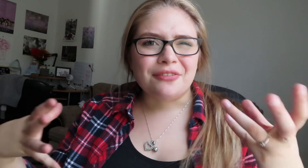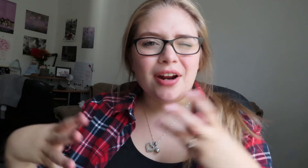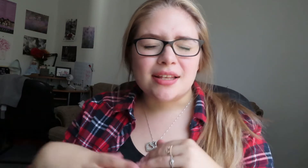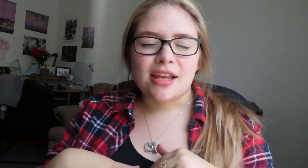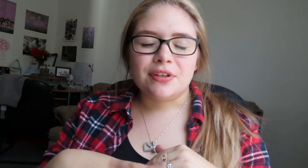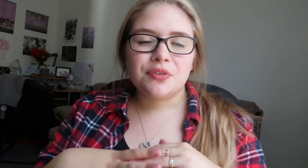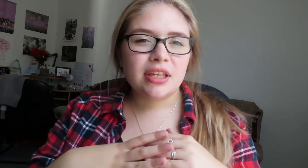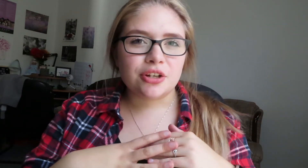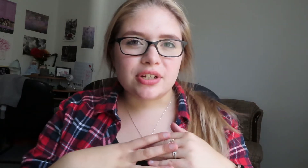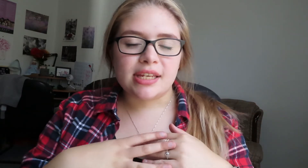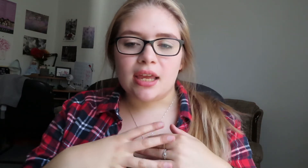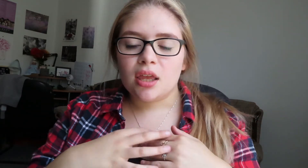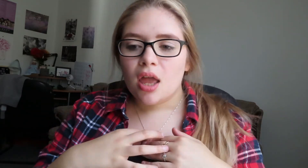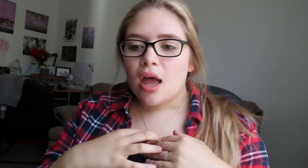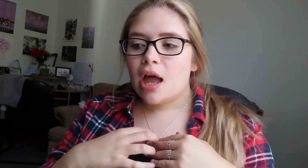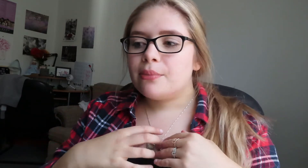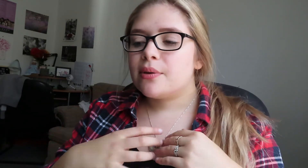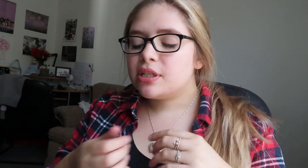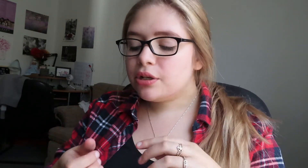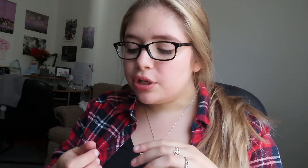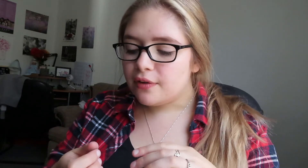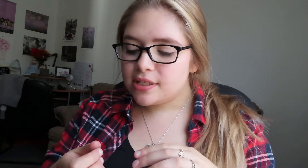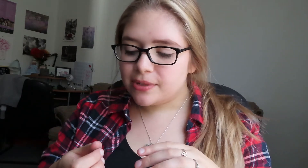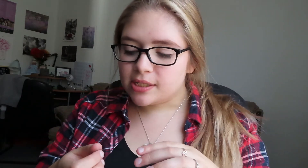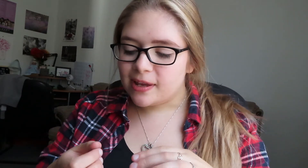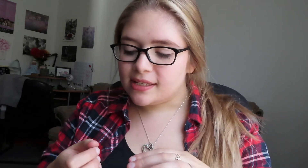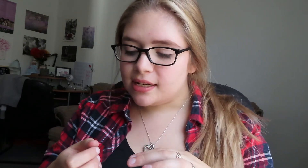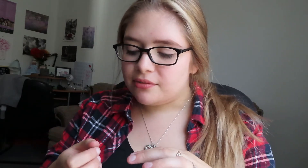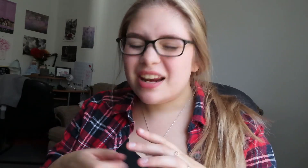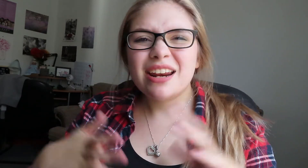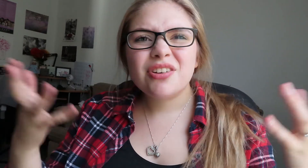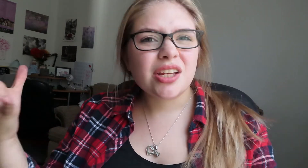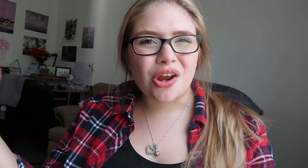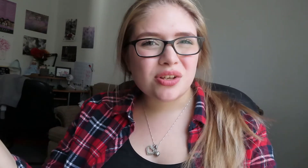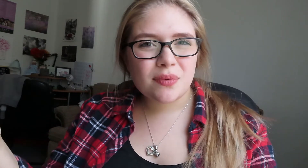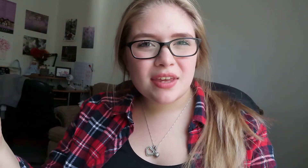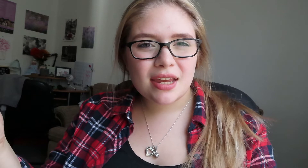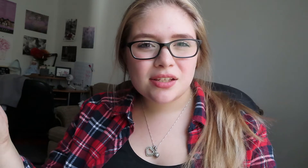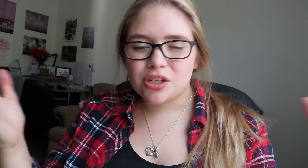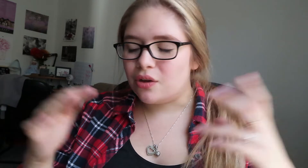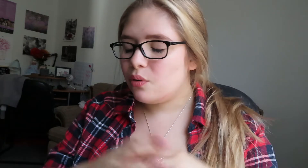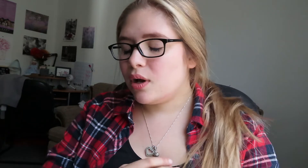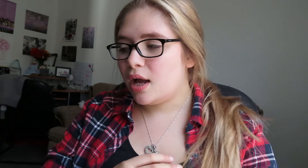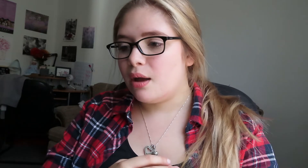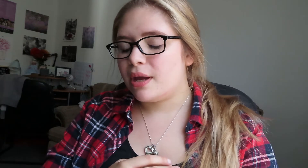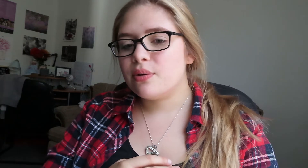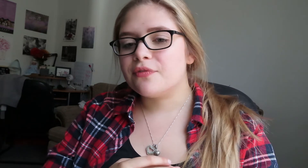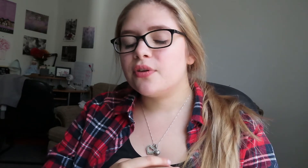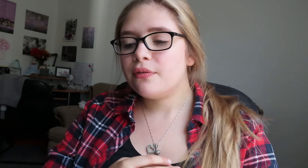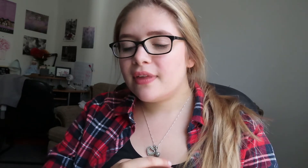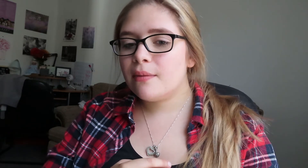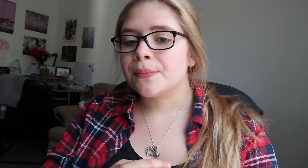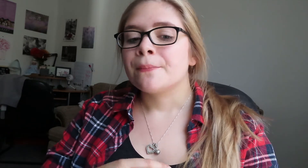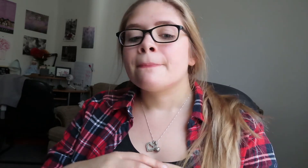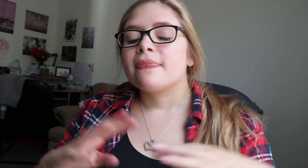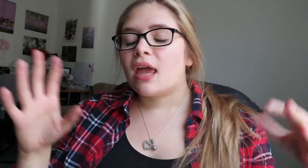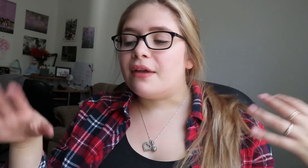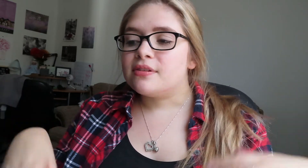different and stuff it's really interesting um so i was a little nervous just because i didn't and i didn't really know some of the kids too um i knew a few of them i've